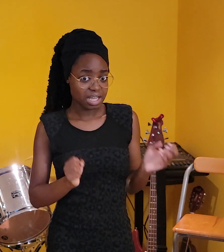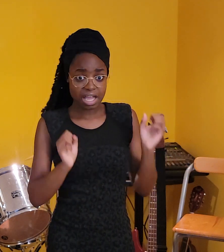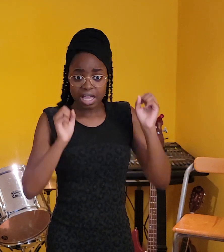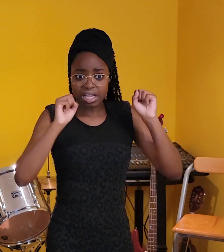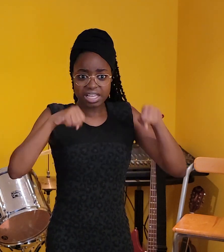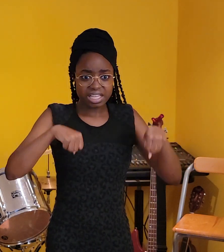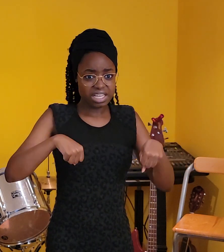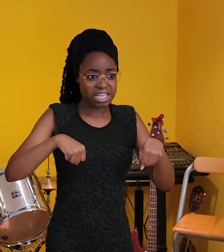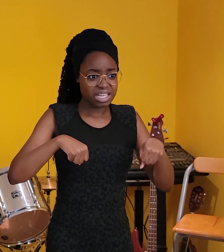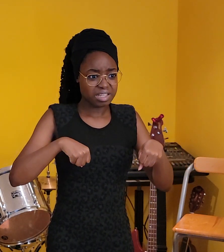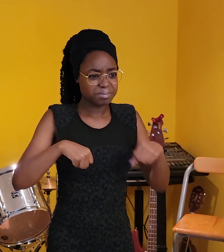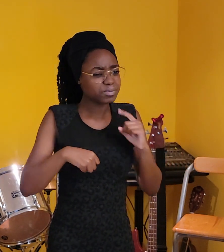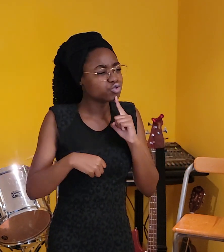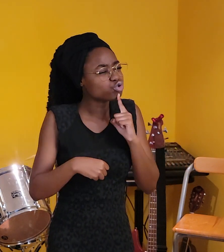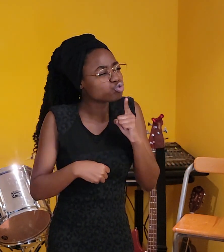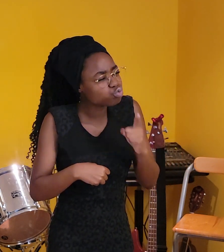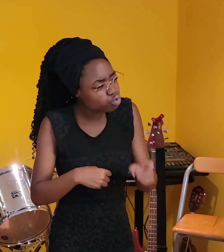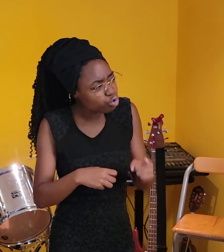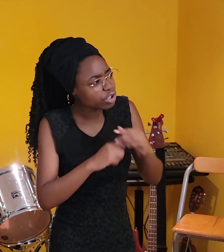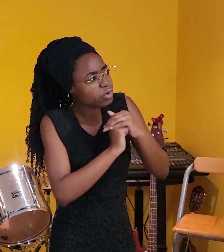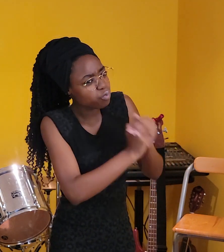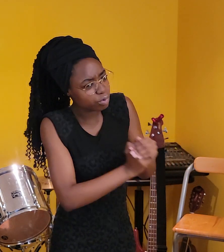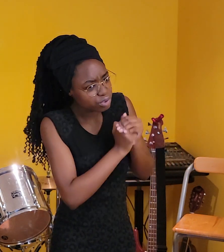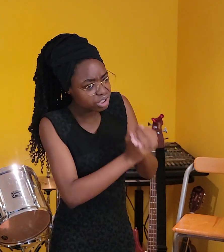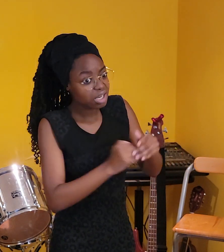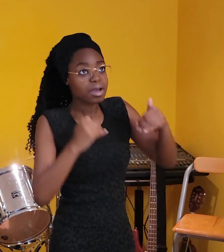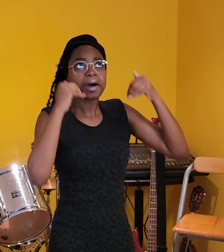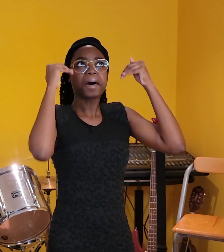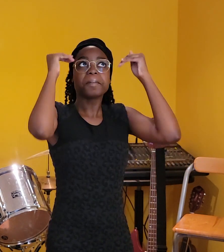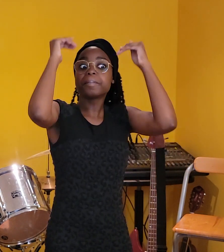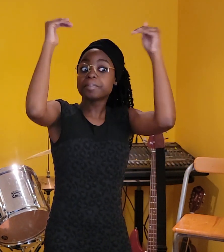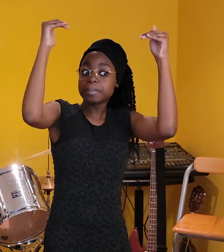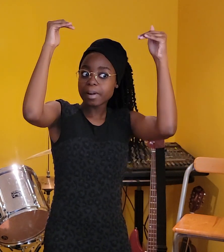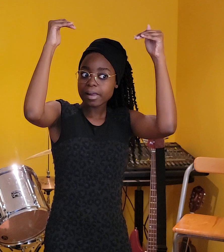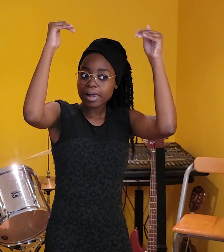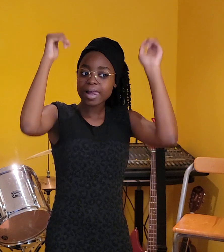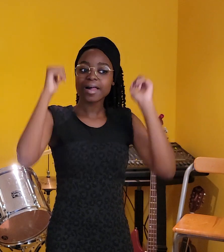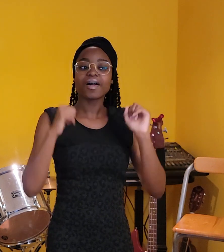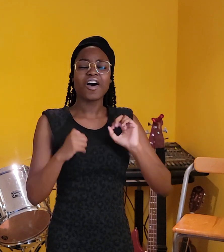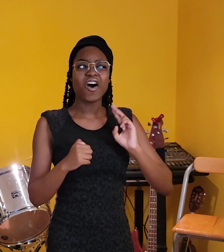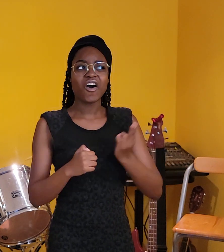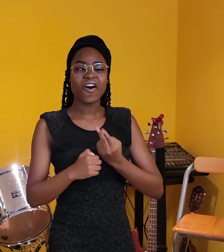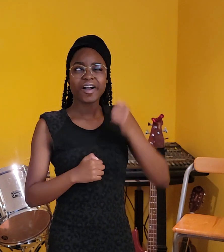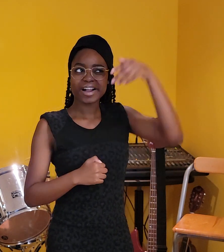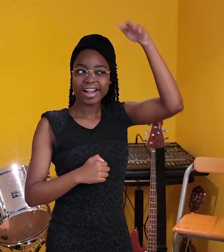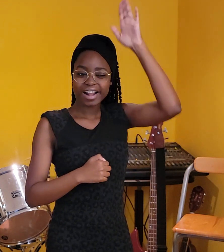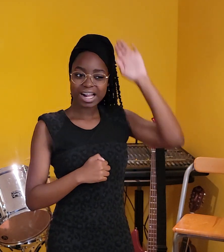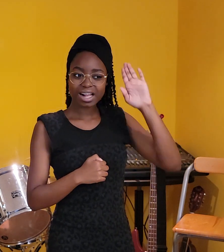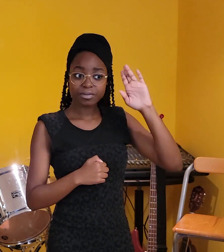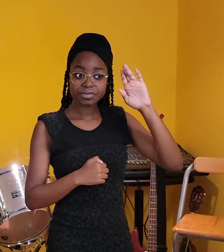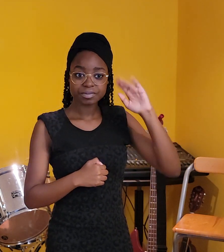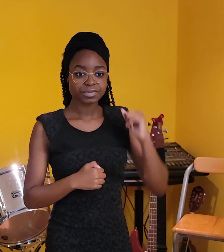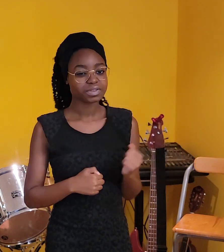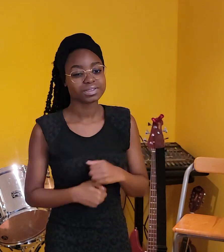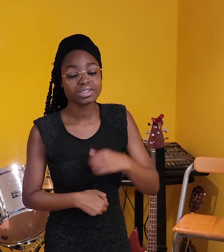can be worshipped. May be worshipped or exalted above the Lord, because God our Father, he is superior in every